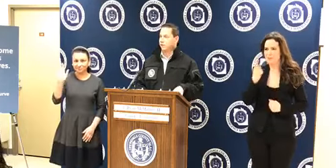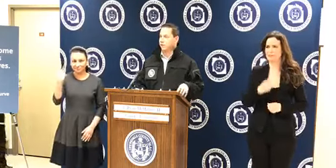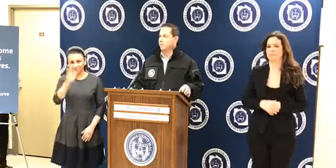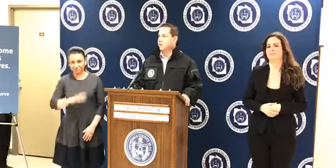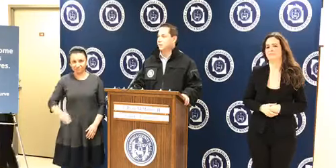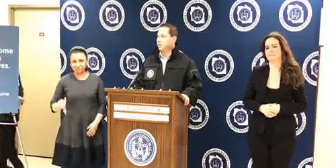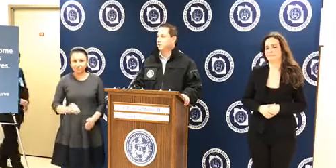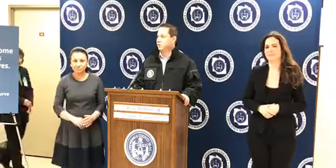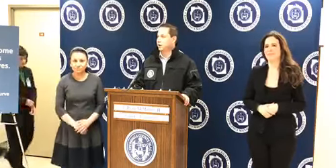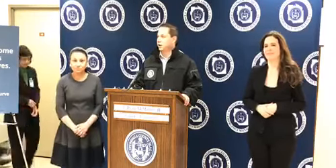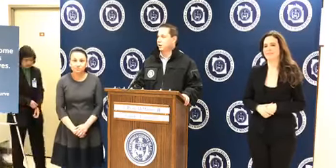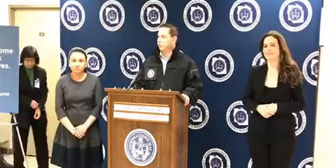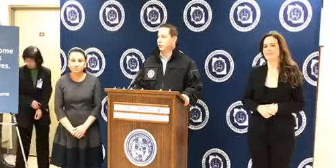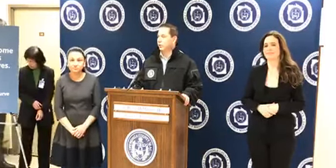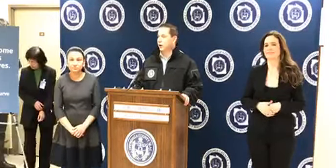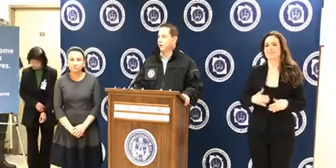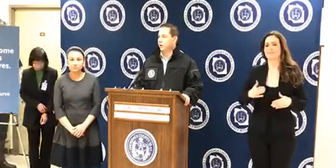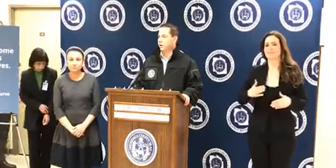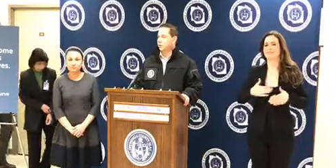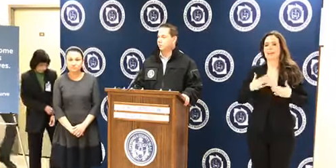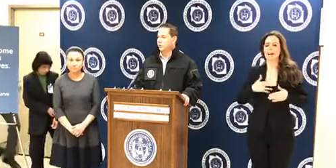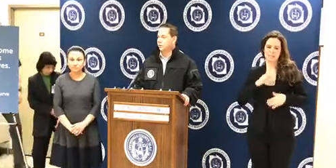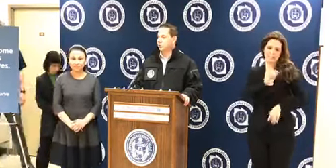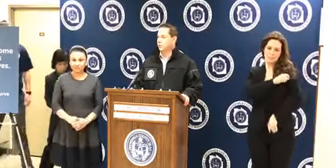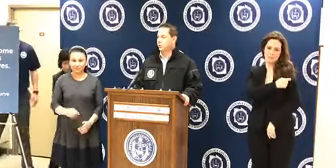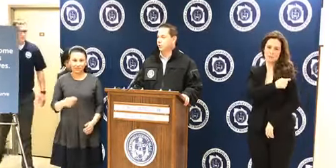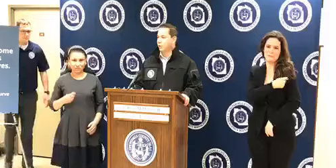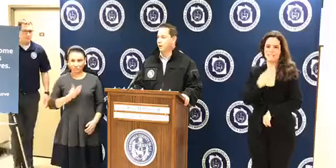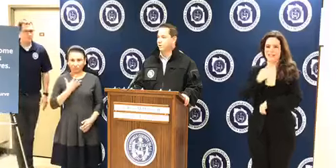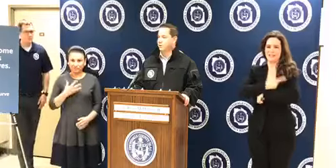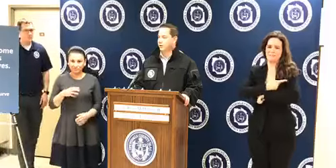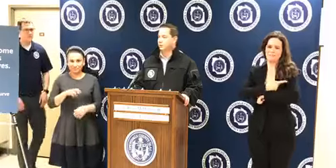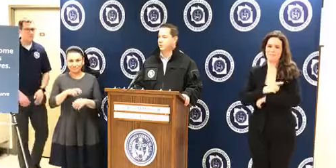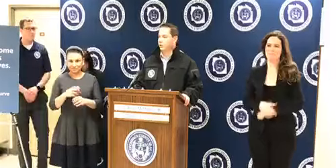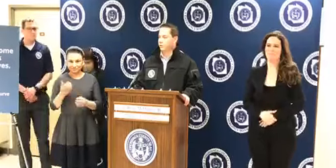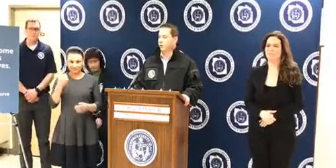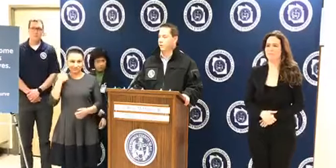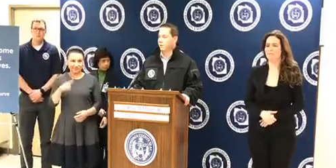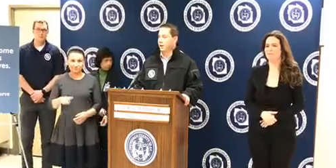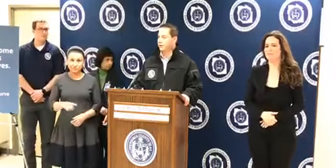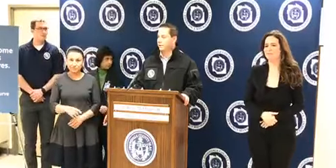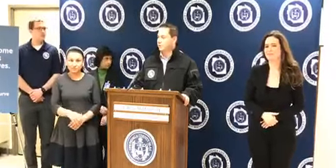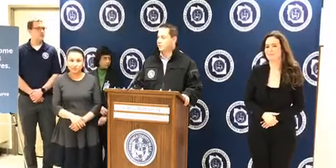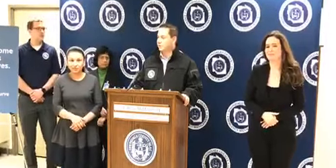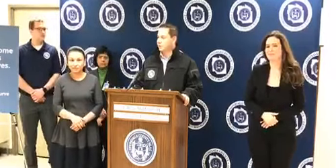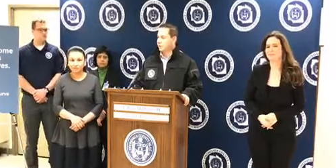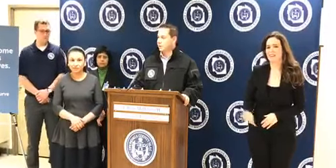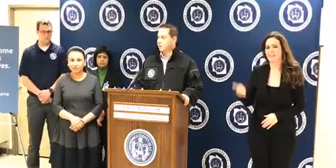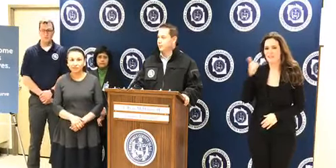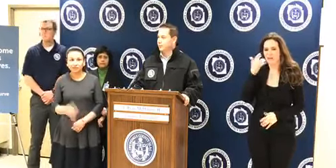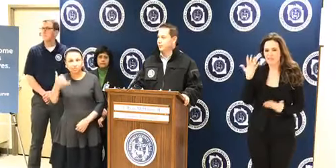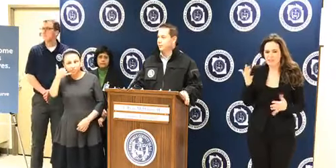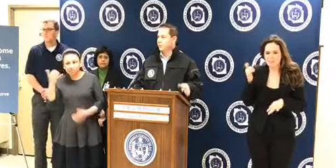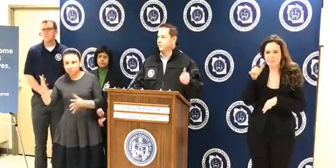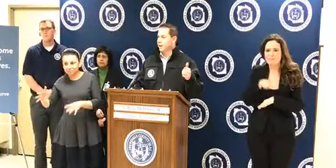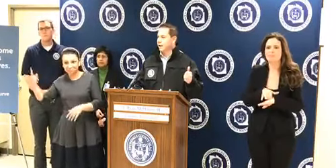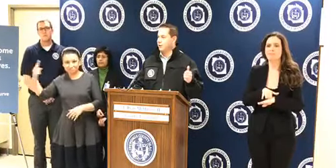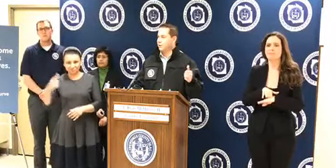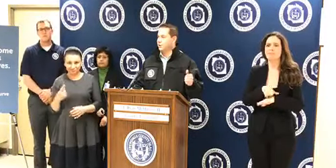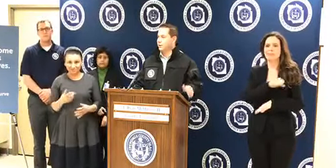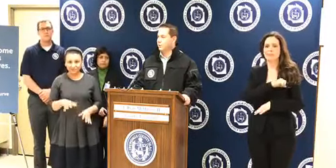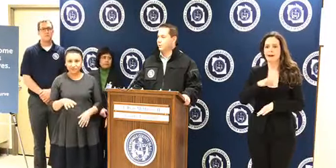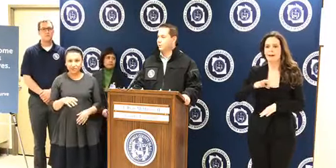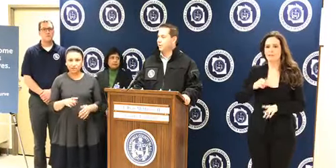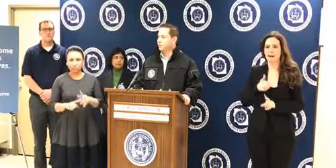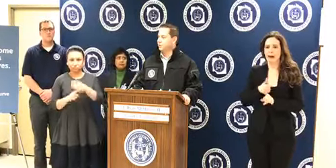First off, happy St. Patrick's Day to all of you. For a little humor, I just got off the phone with one of my colleagues who is